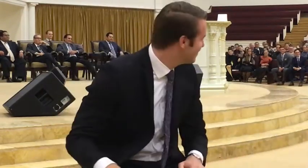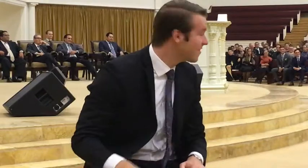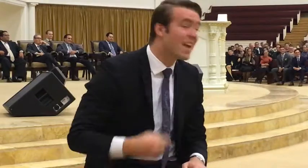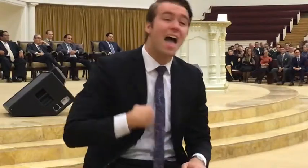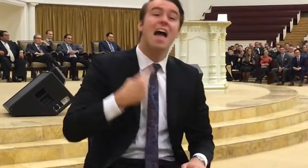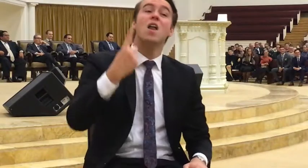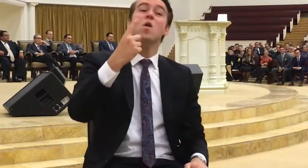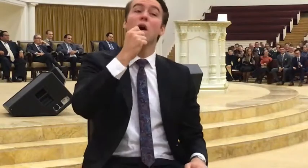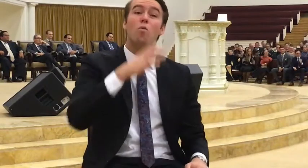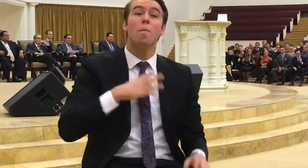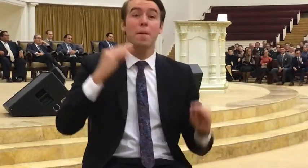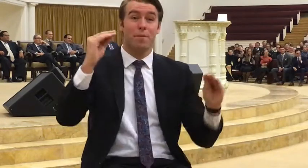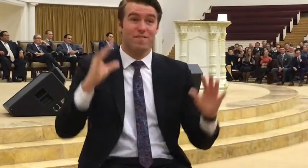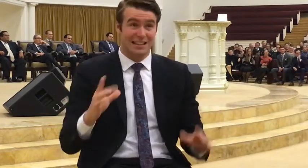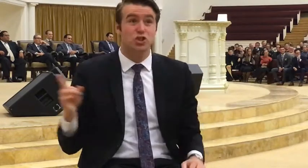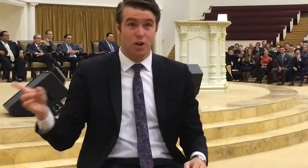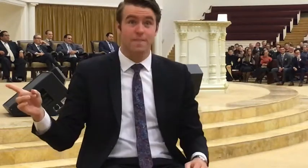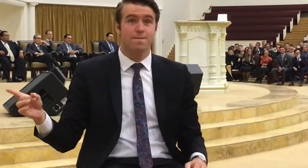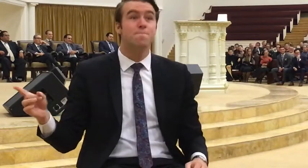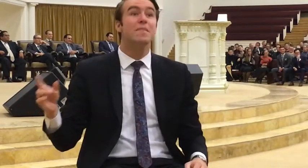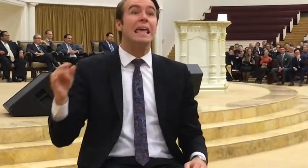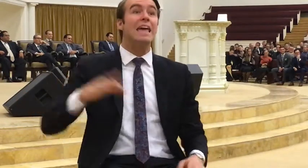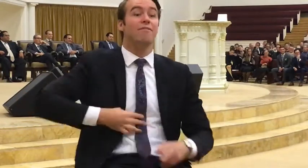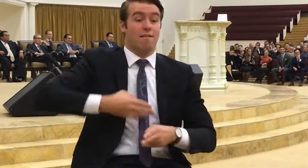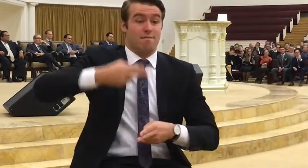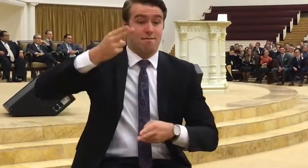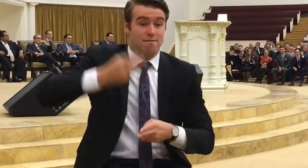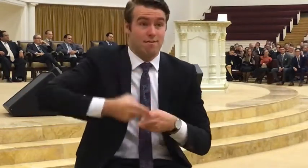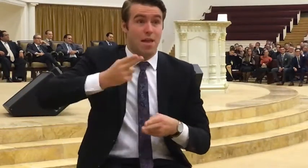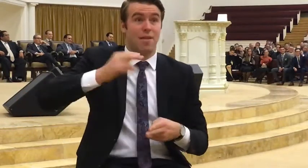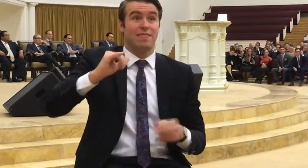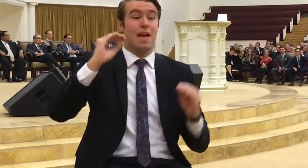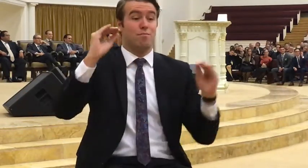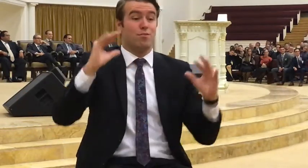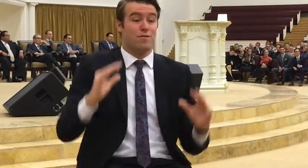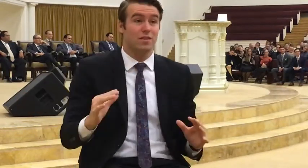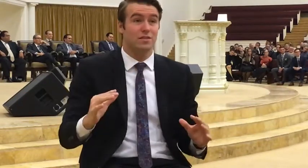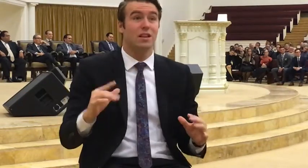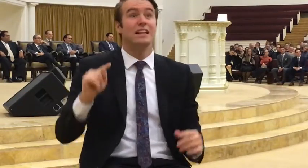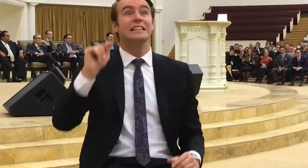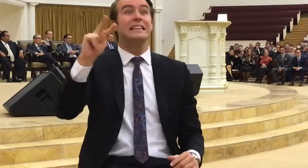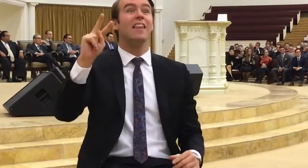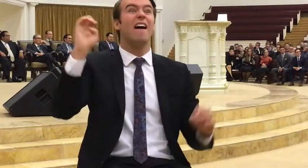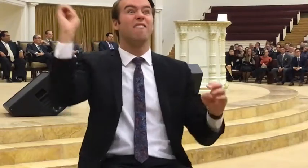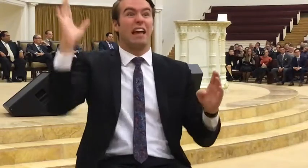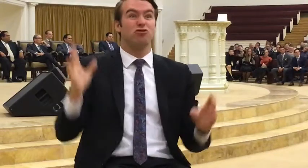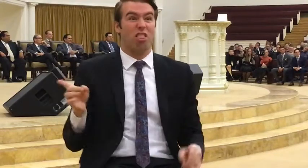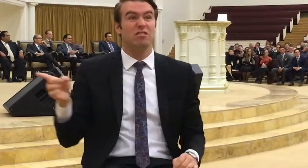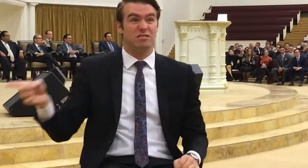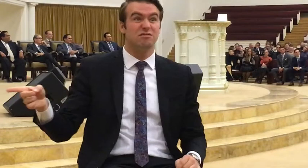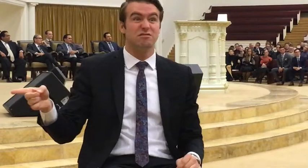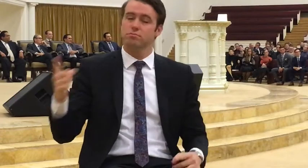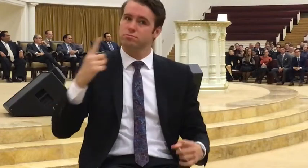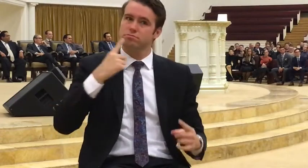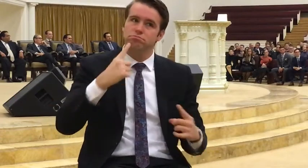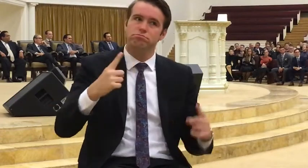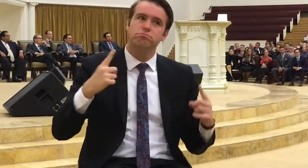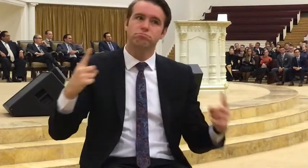I had one more professor. If I call the name of the well-known televangelist,